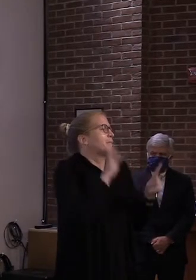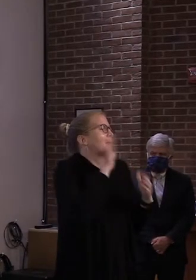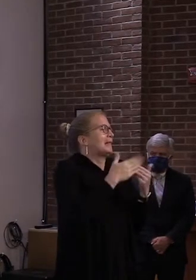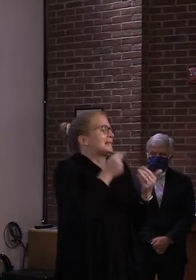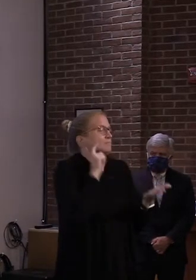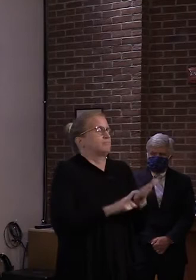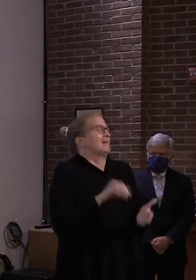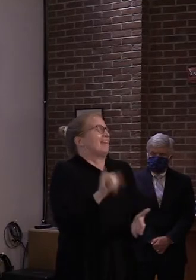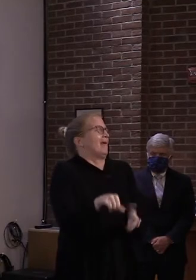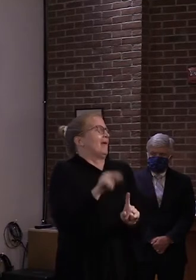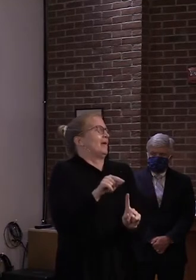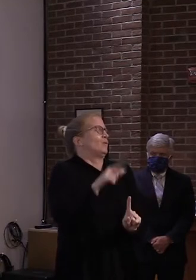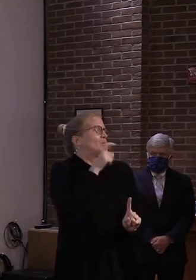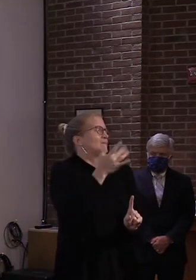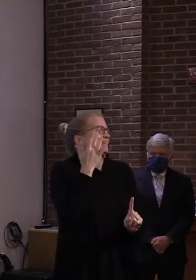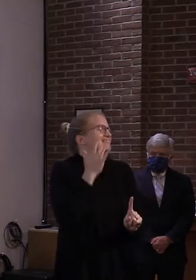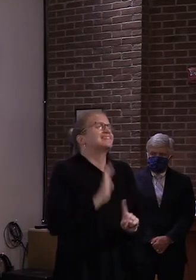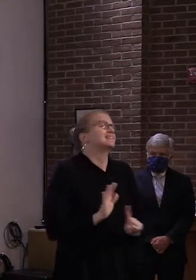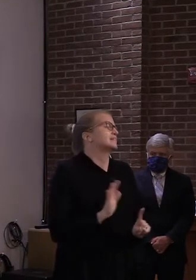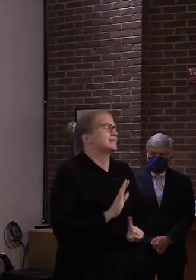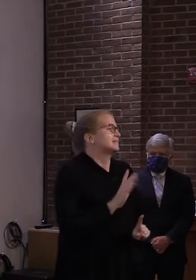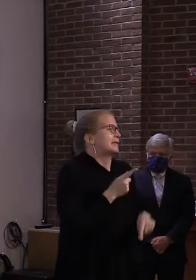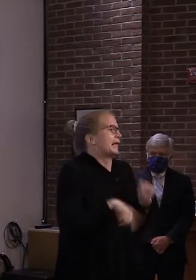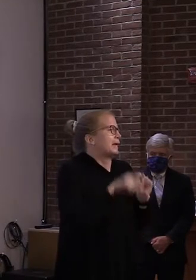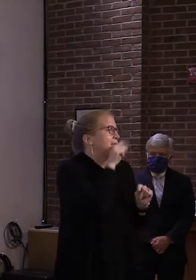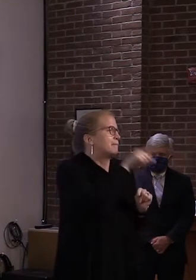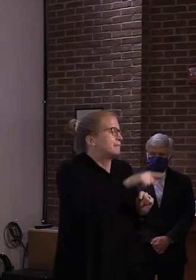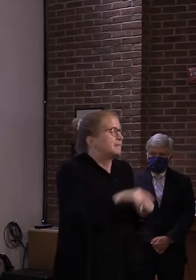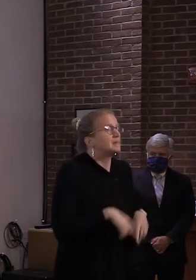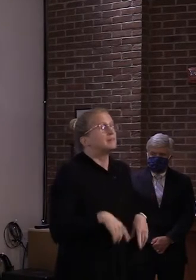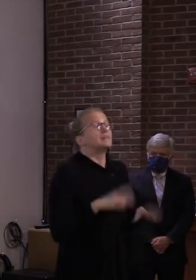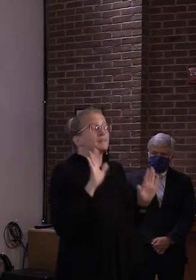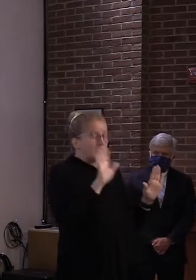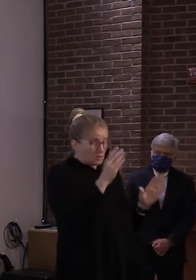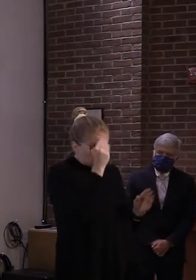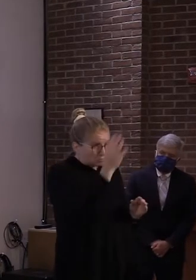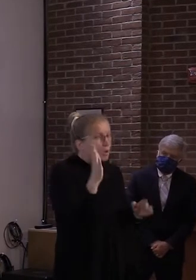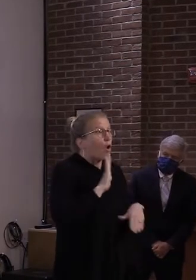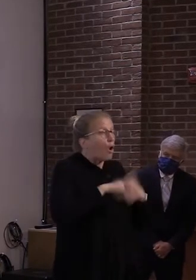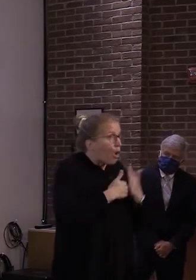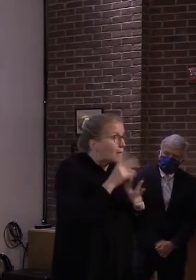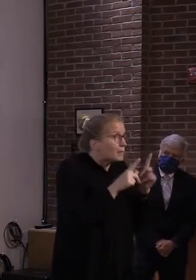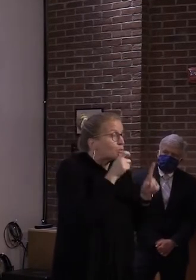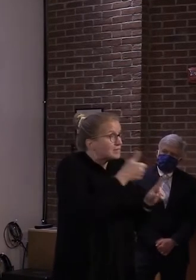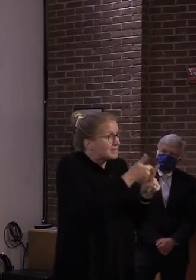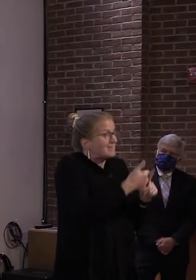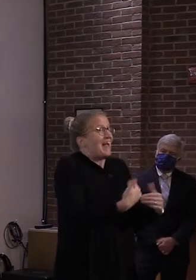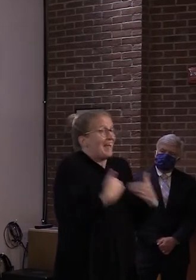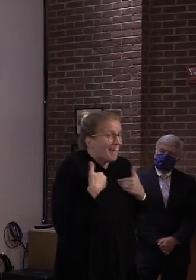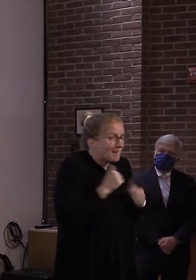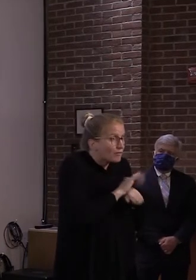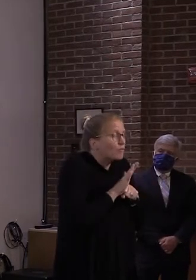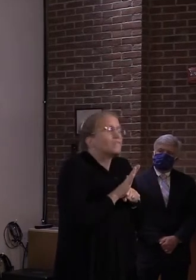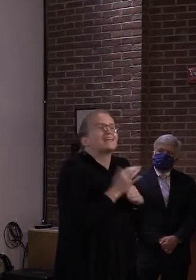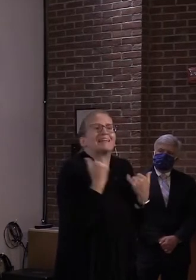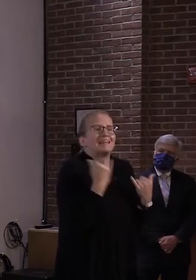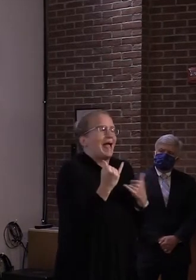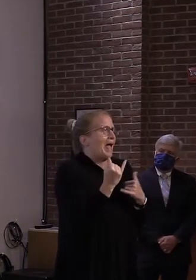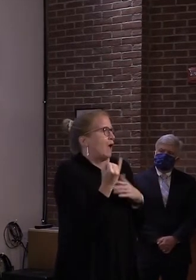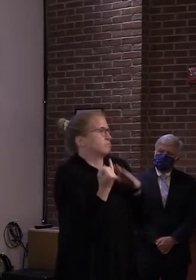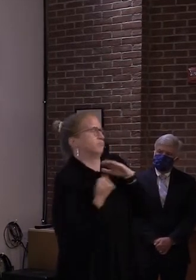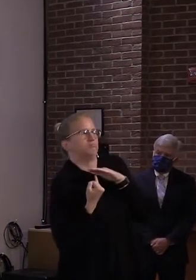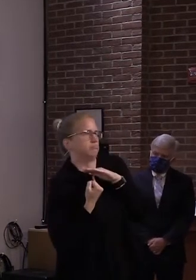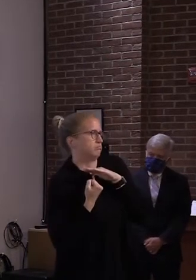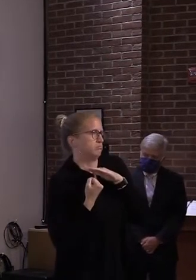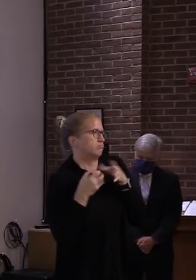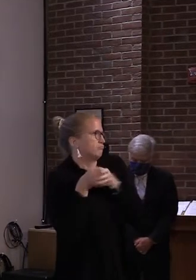I will reassure everyone that all are actively isolating and quarantining. And as I've stated, we are working very